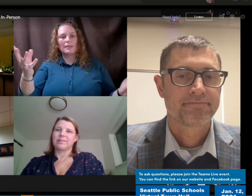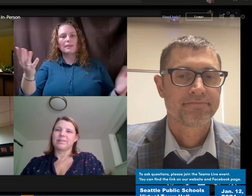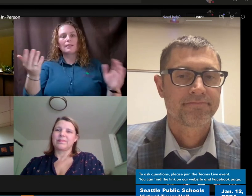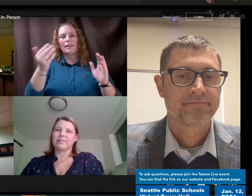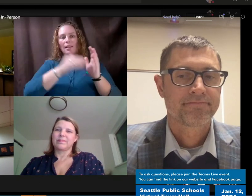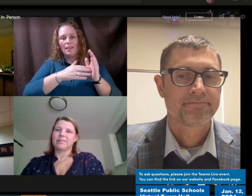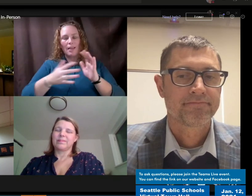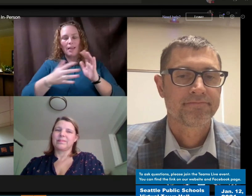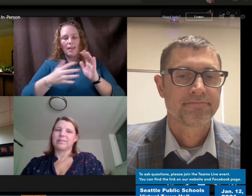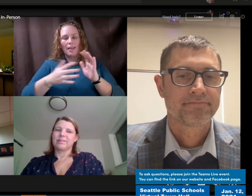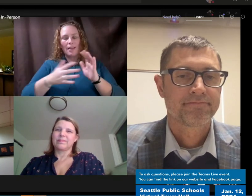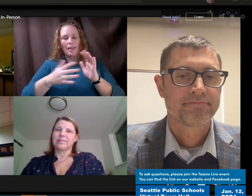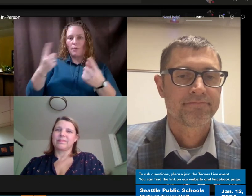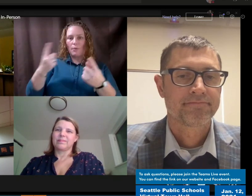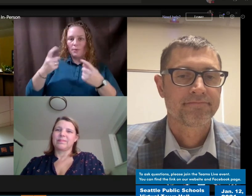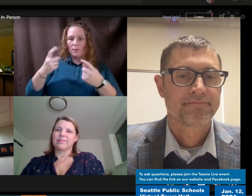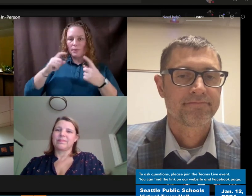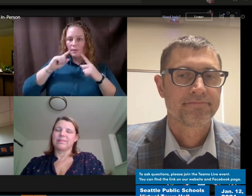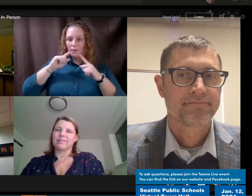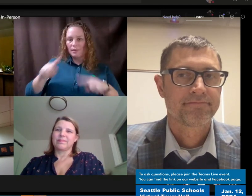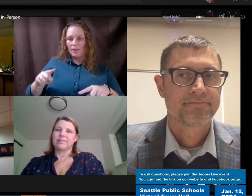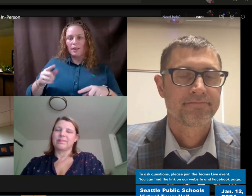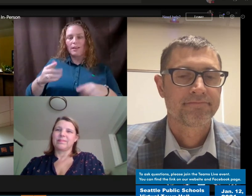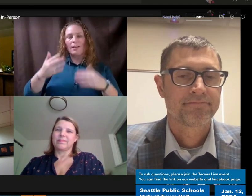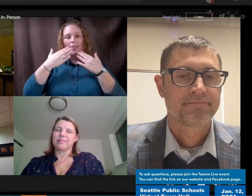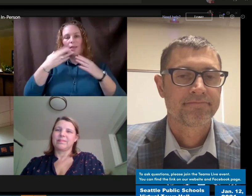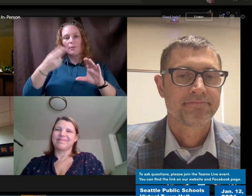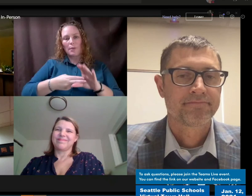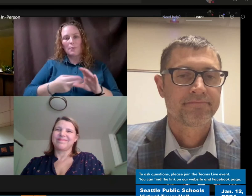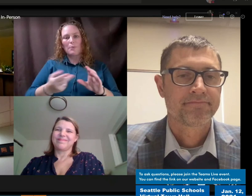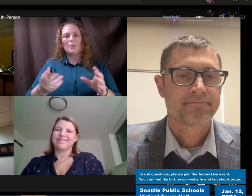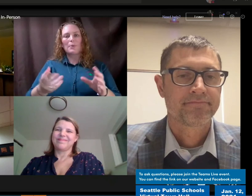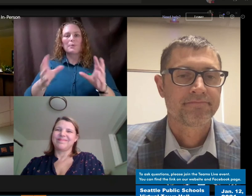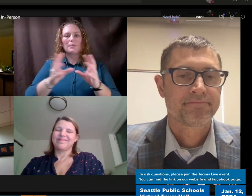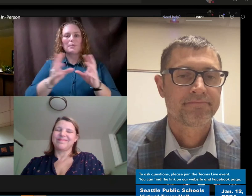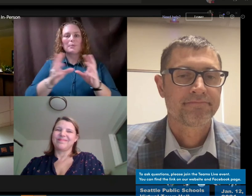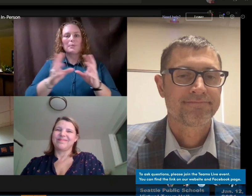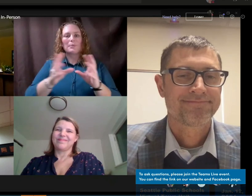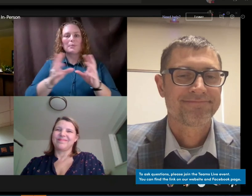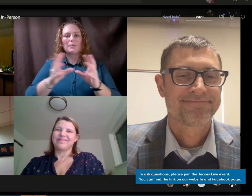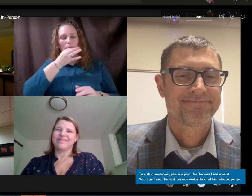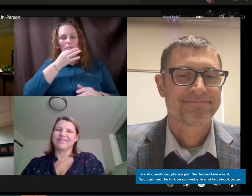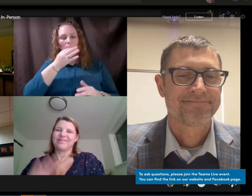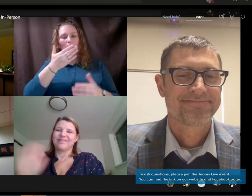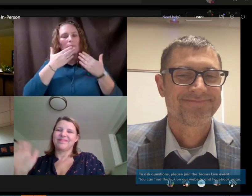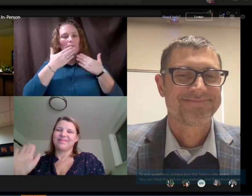questions. Thank you for joining us and we will be back soon. Appreciate this team. Thanks.